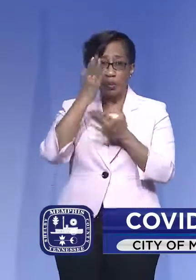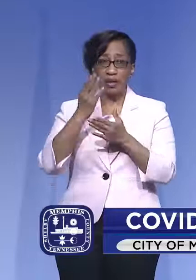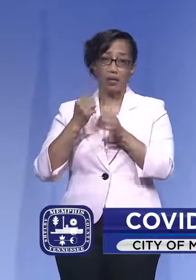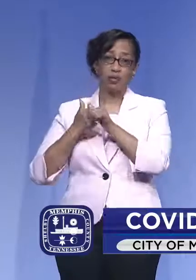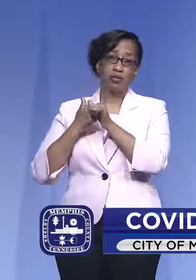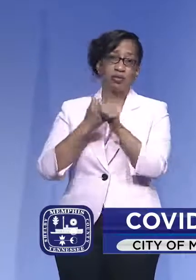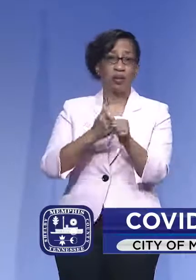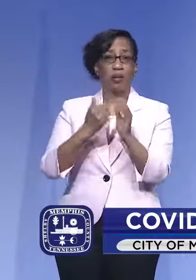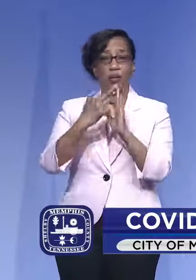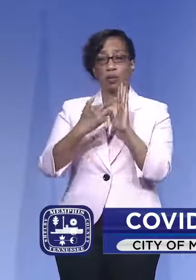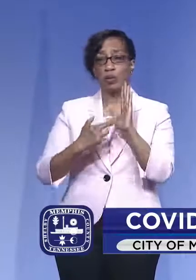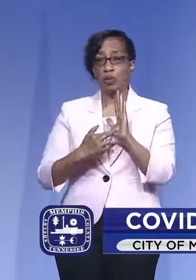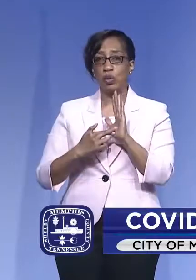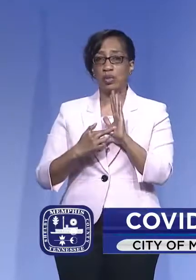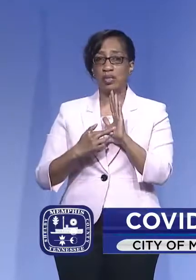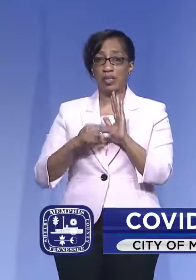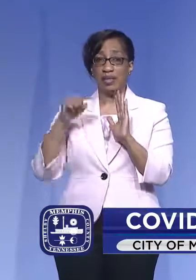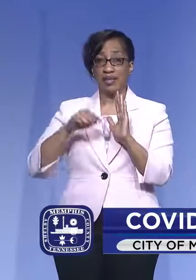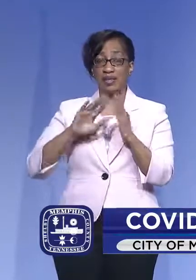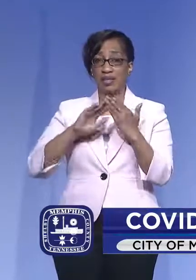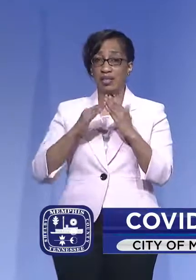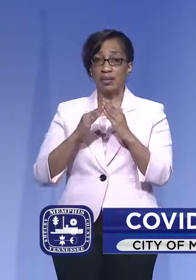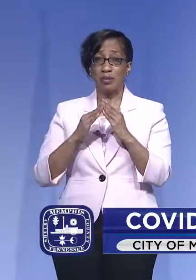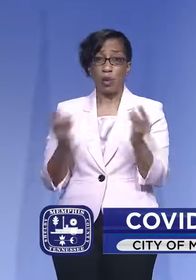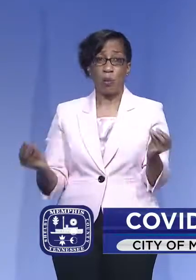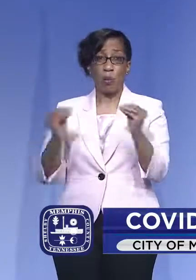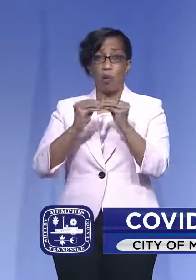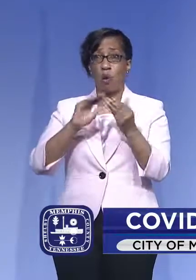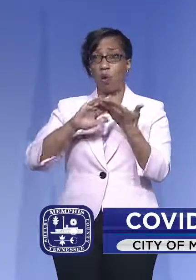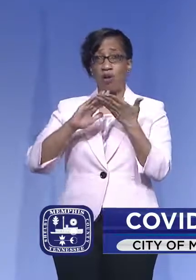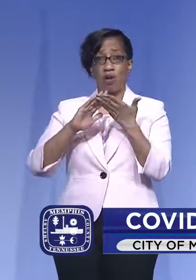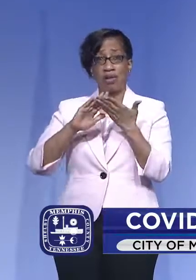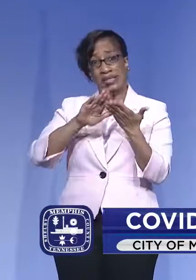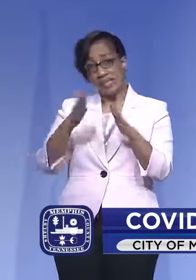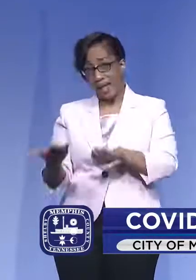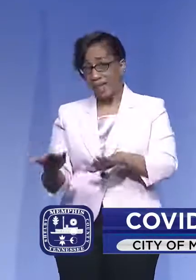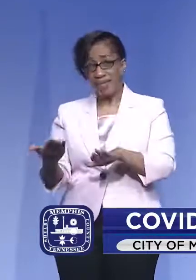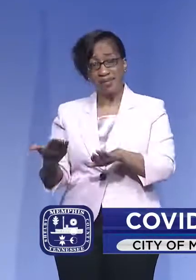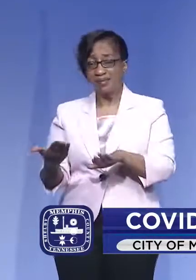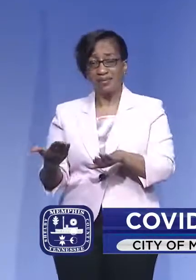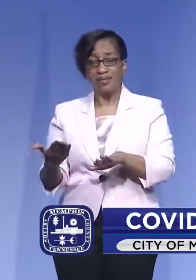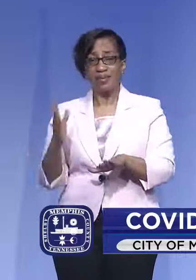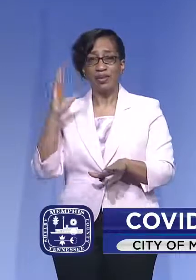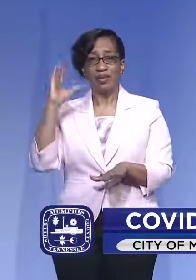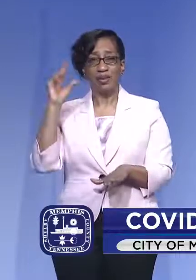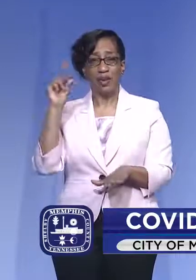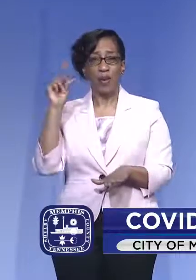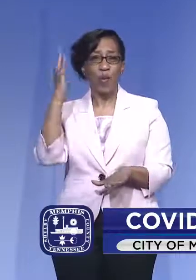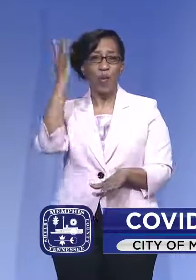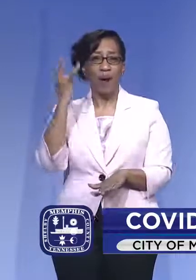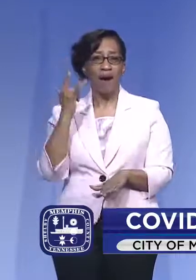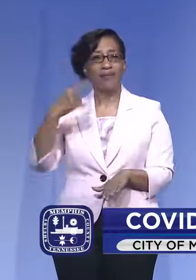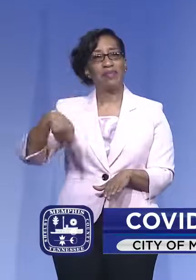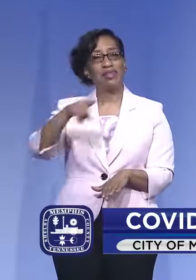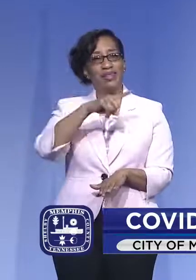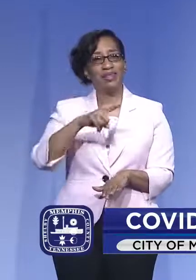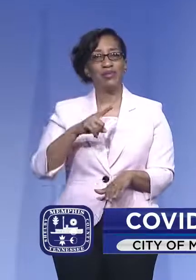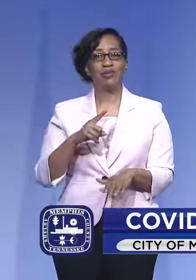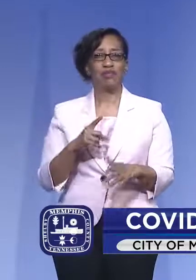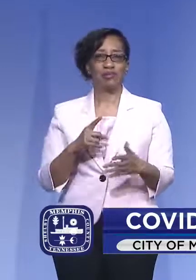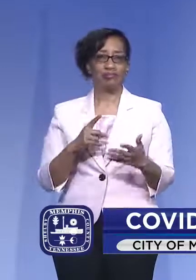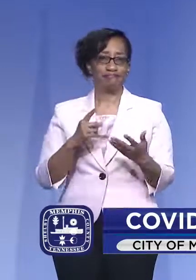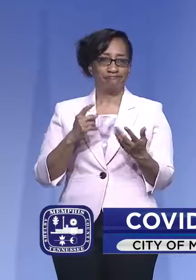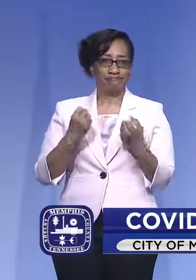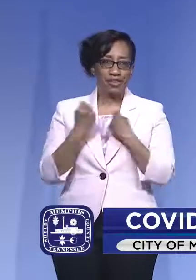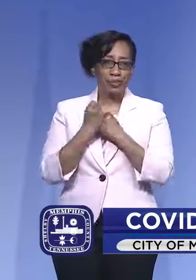that we haven't had more deaths in this community and more hospitalizations is because of the collective effort of this community, and we are appreciative of that, and